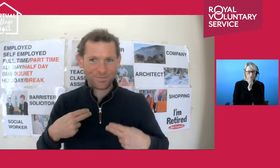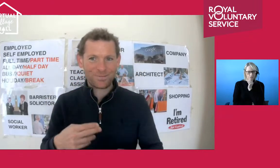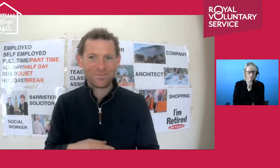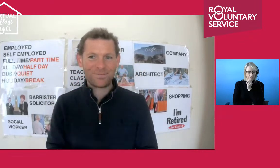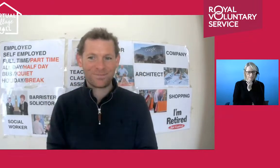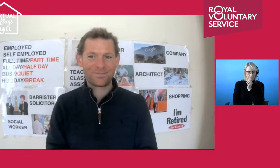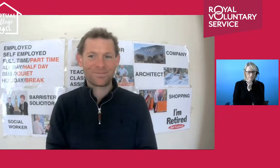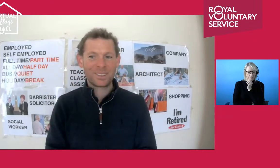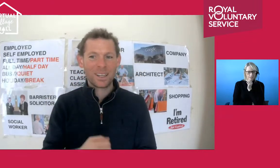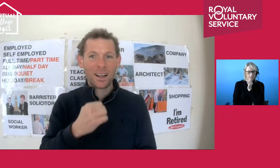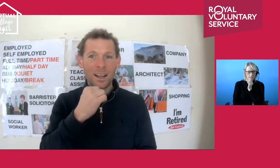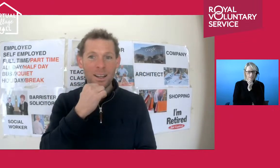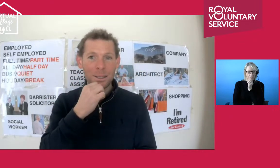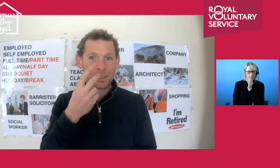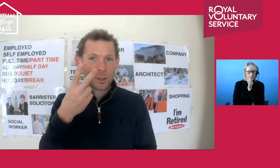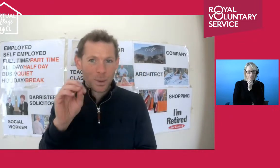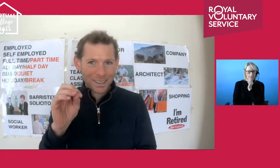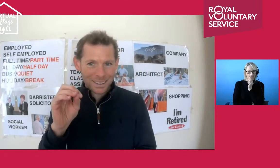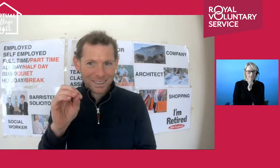nurse.